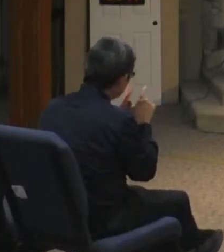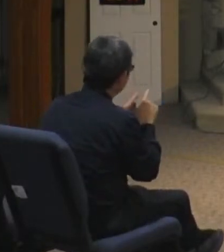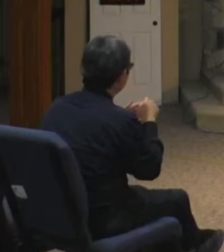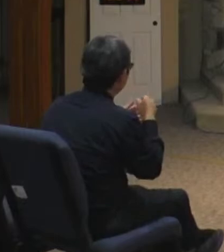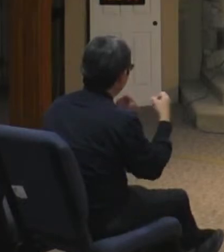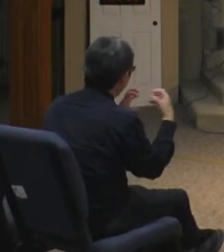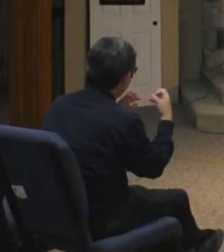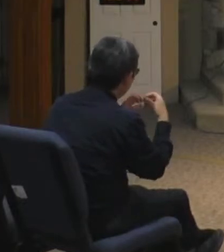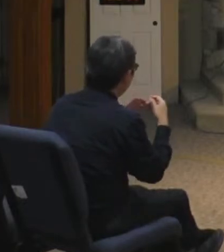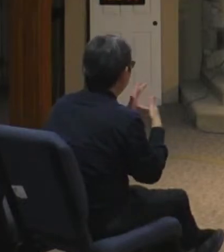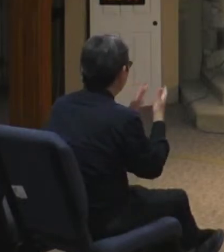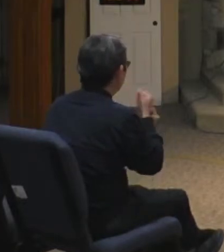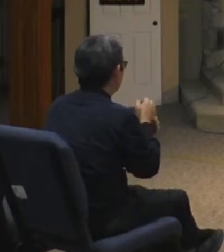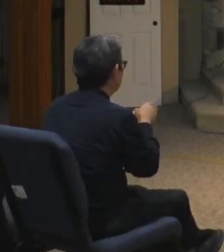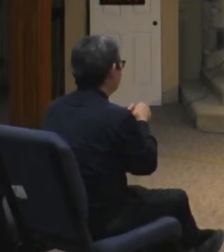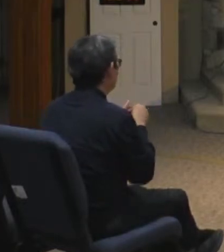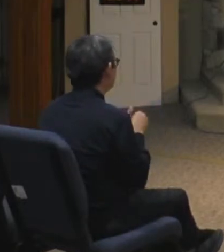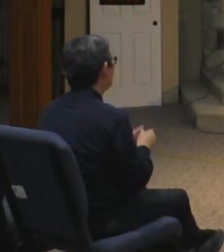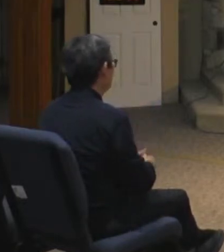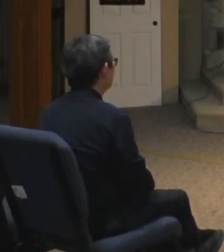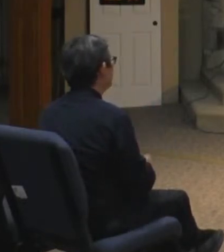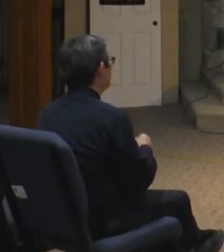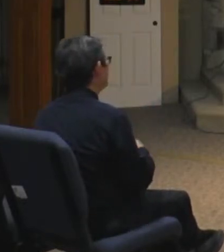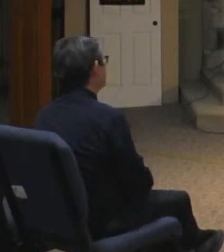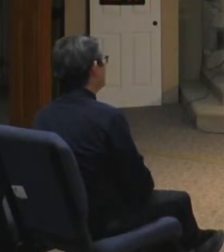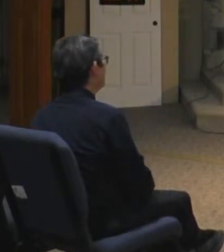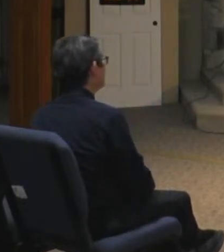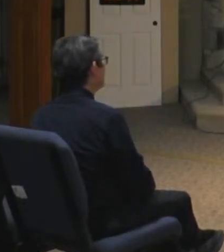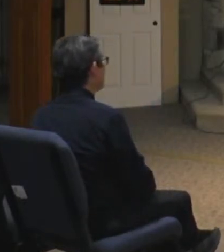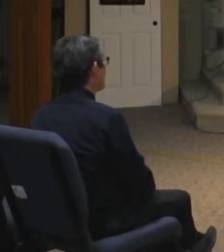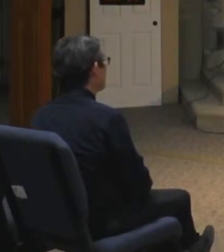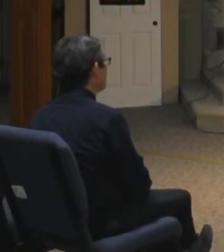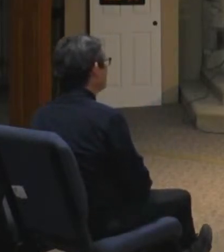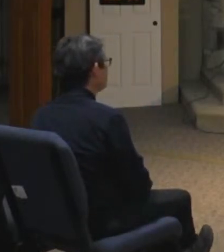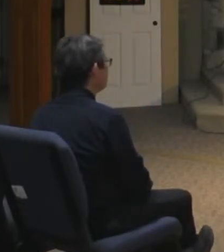like, it's not your word saying this is what the Japanese means. It's like,